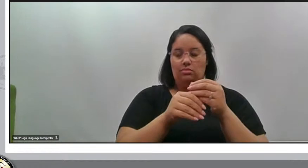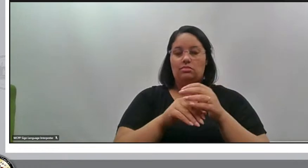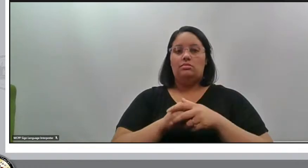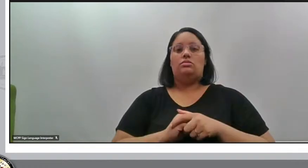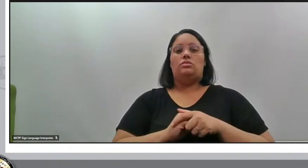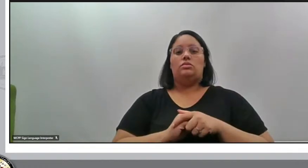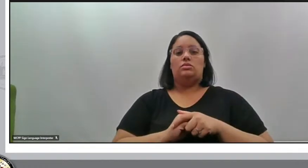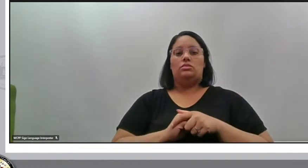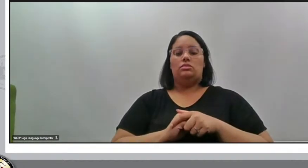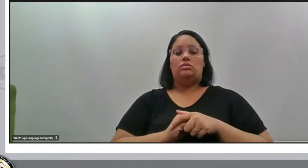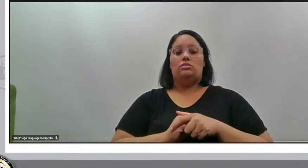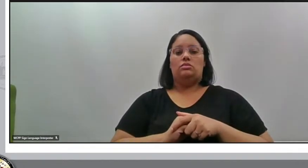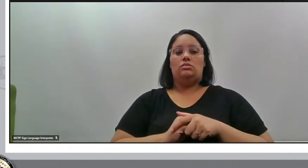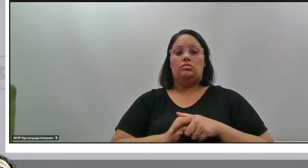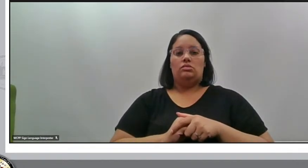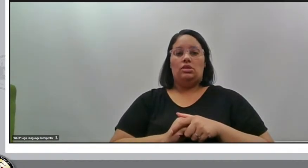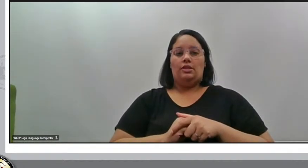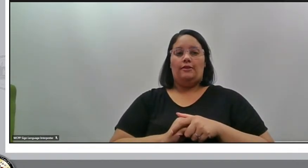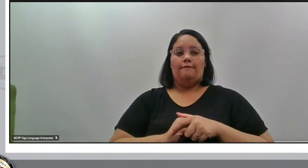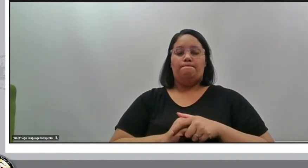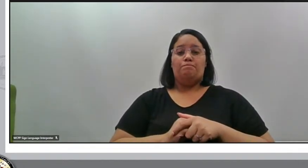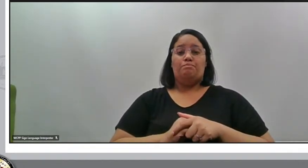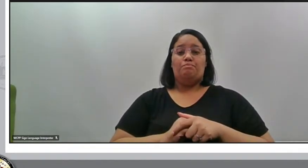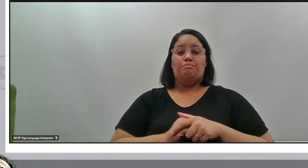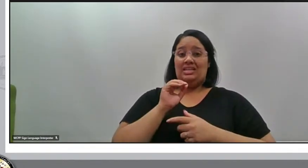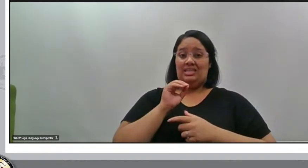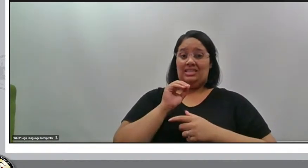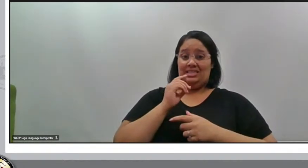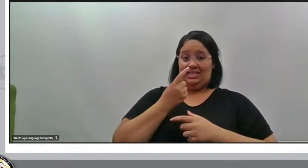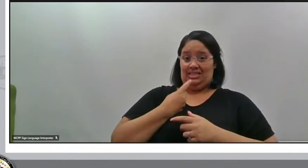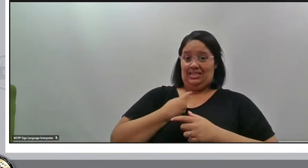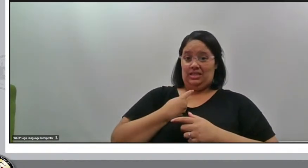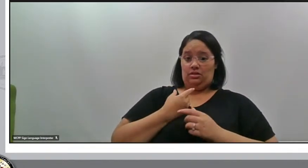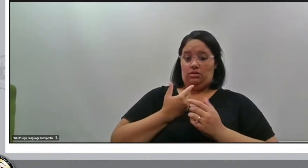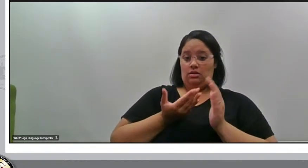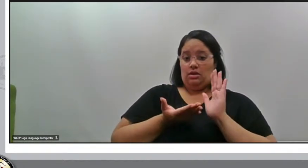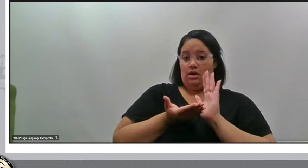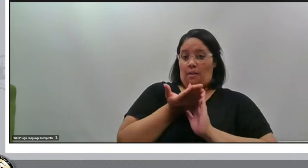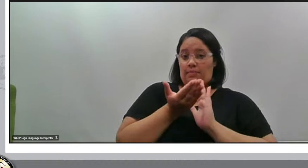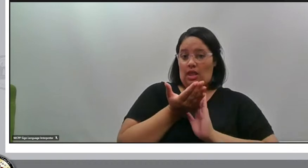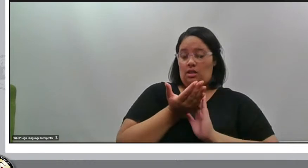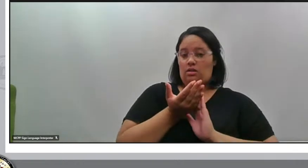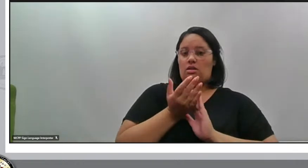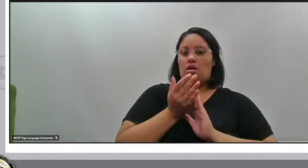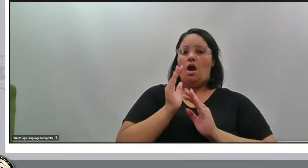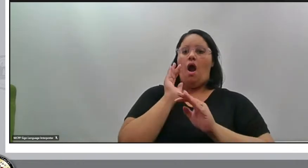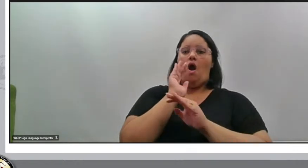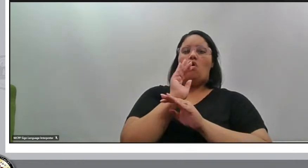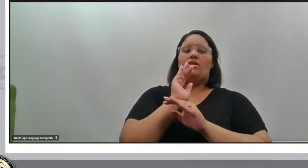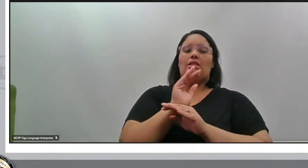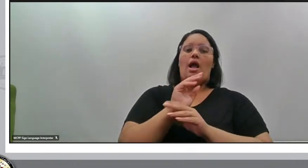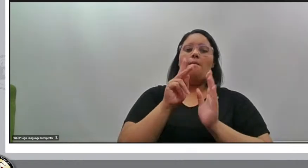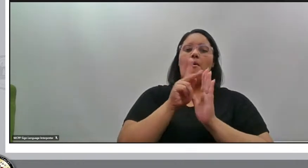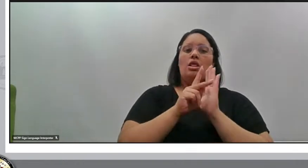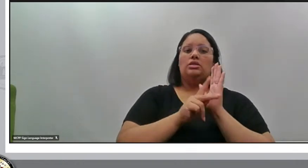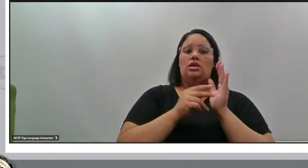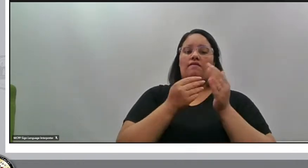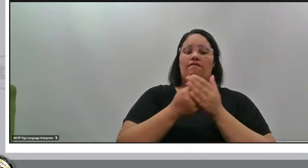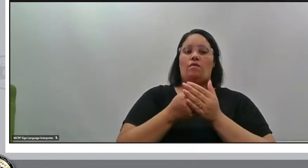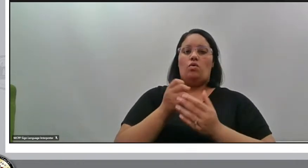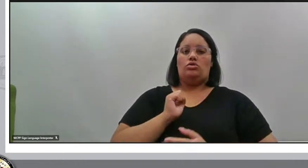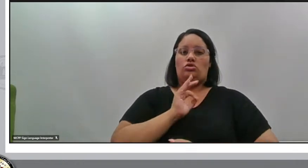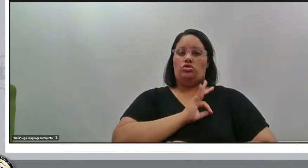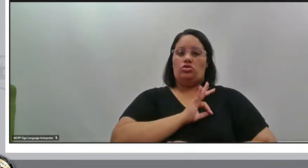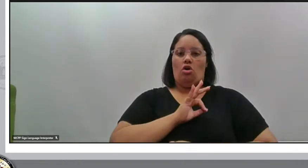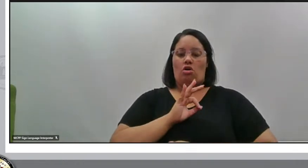any progress has been made with the updated overtime policy for the WCPP, especially in